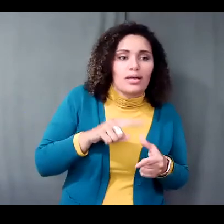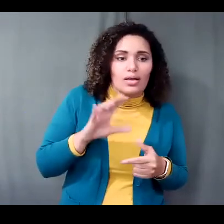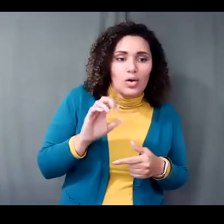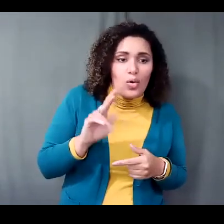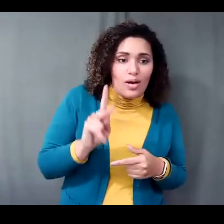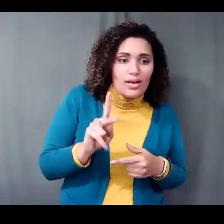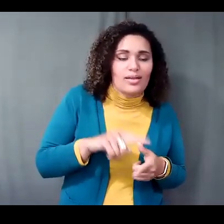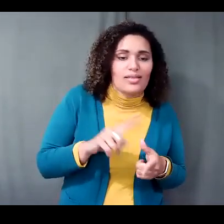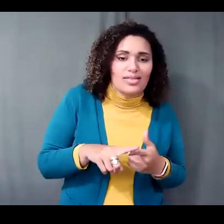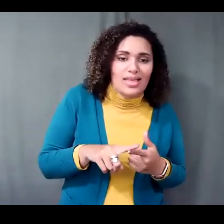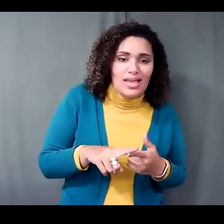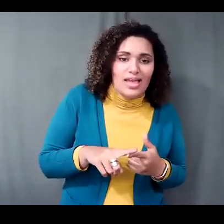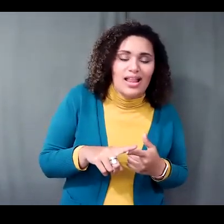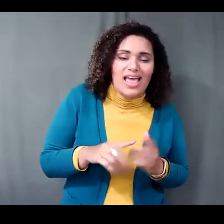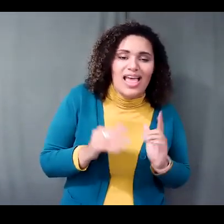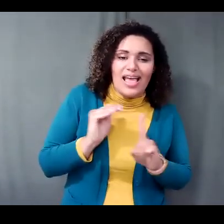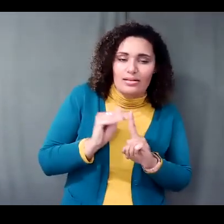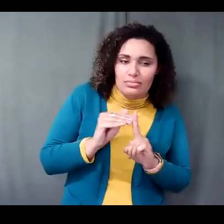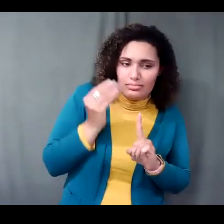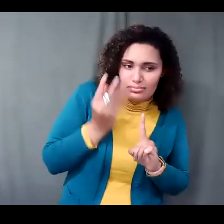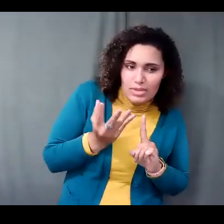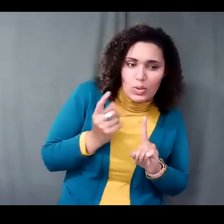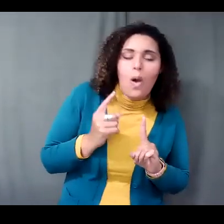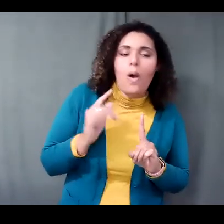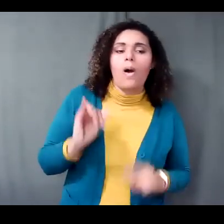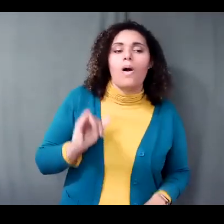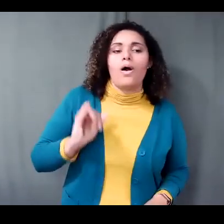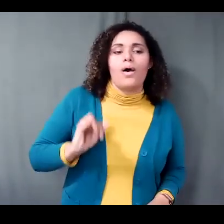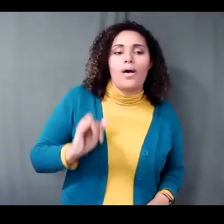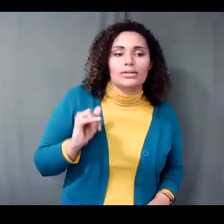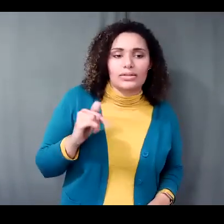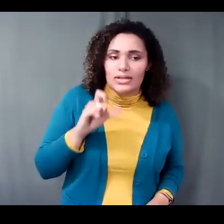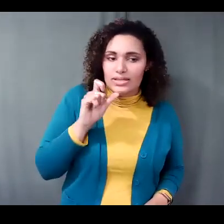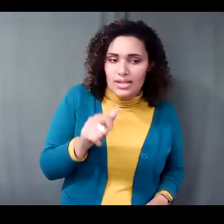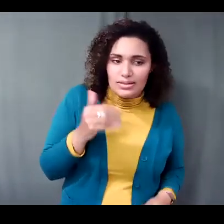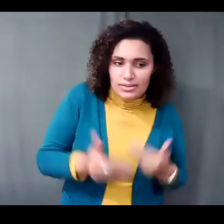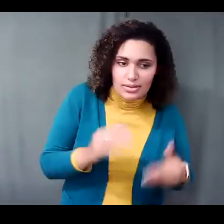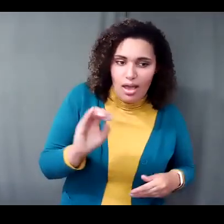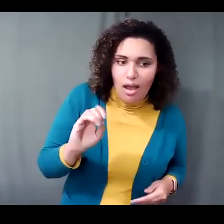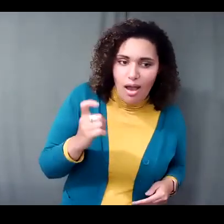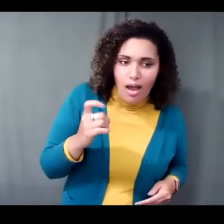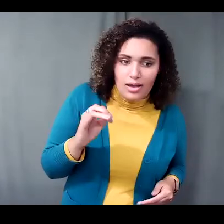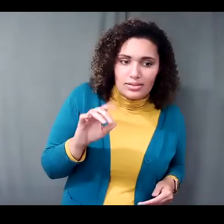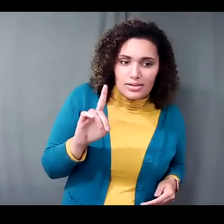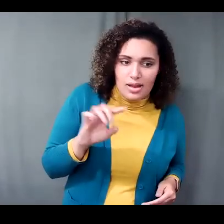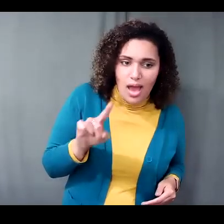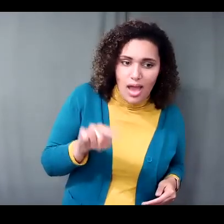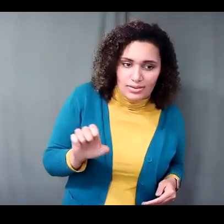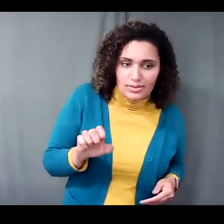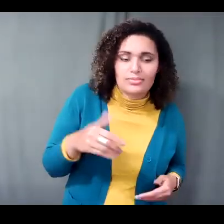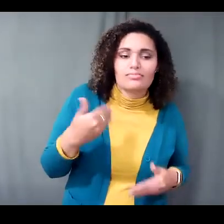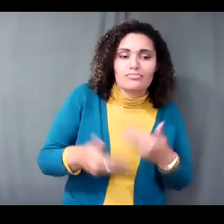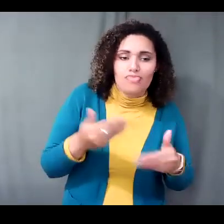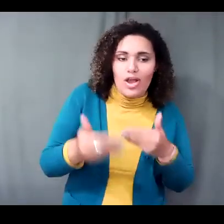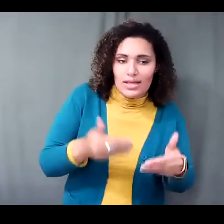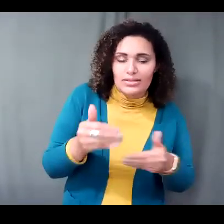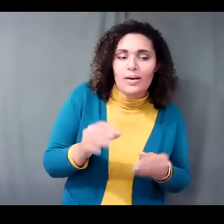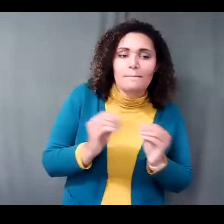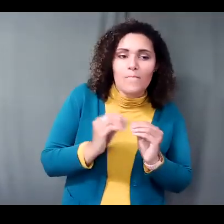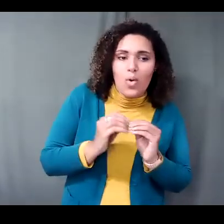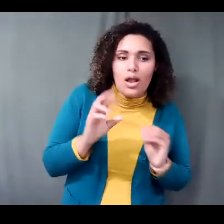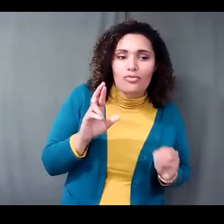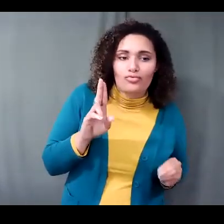yourself a little bit. That's kind of I'm going to, while Sarah's searching for that, the usual